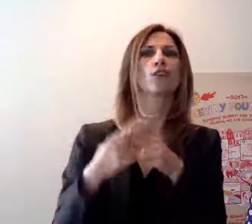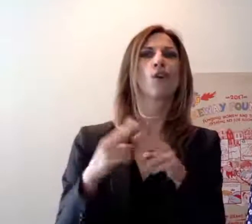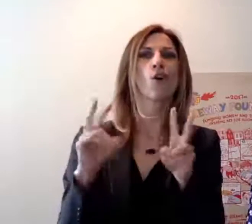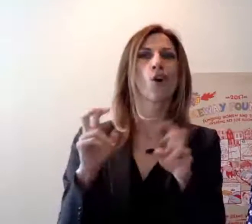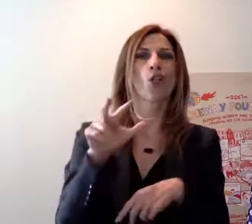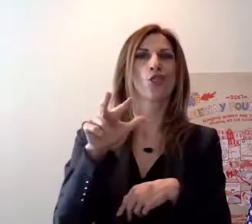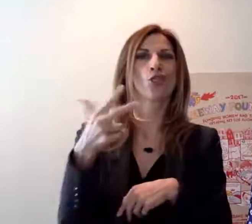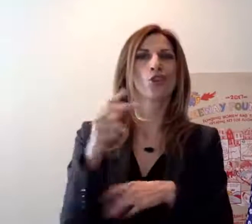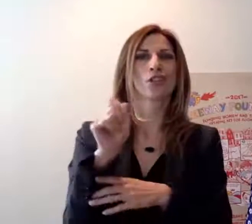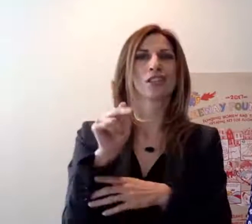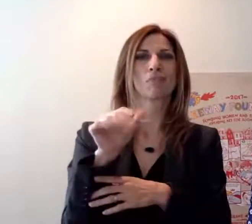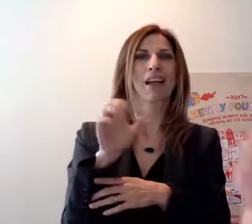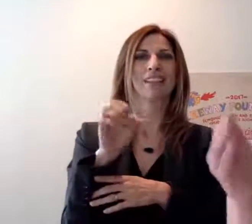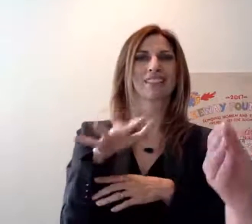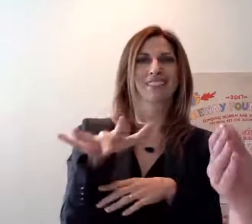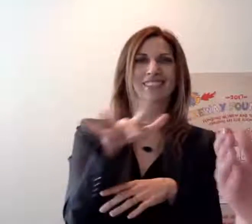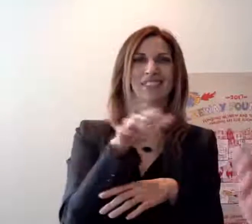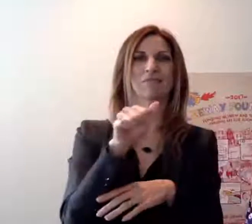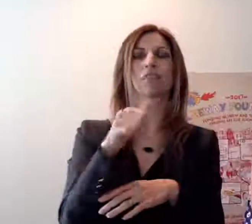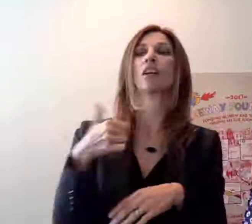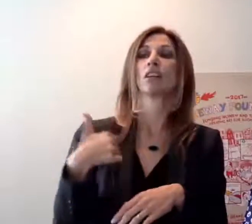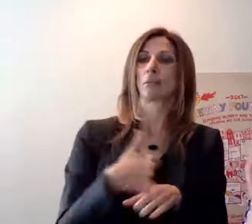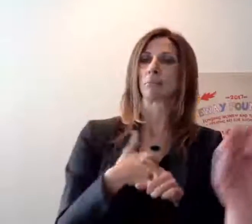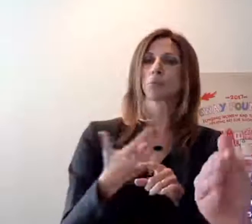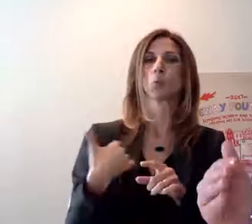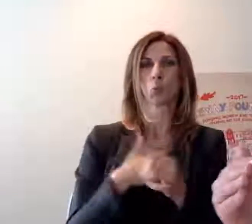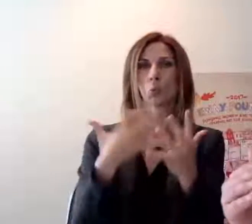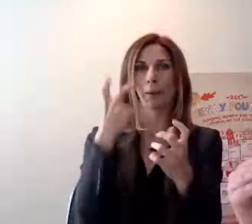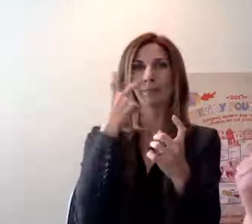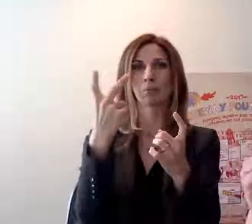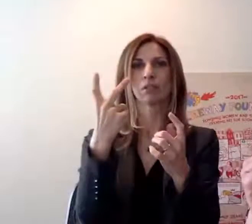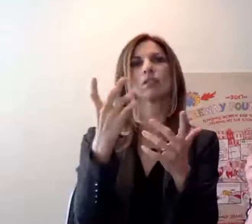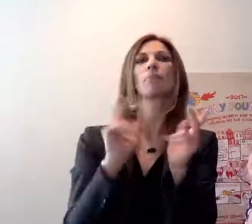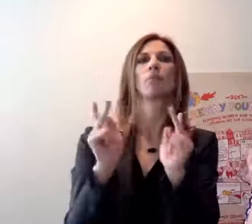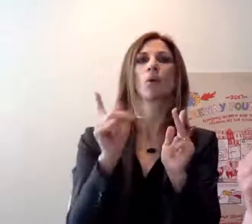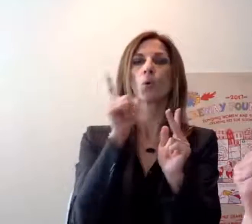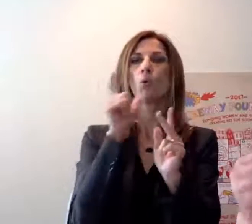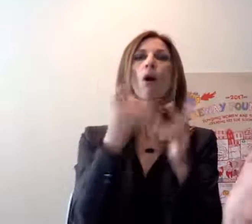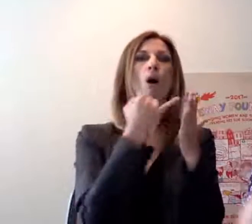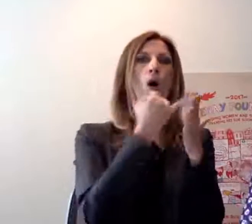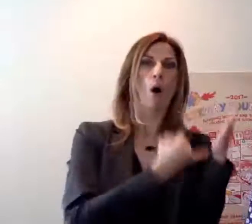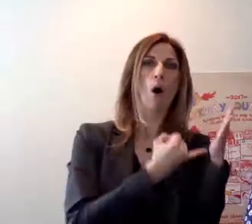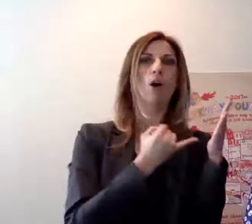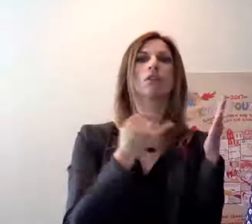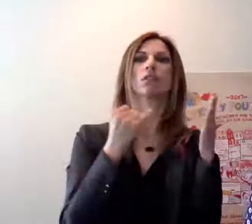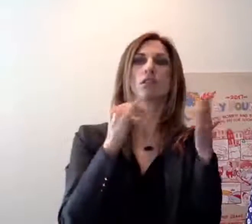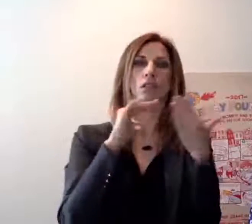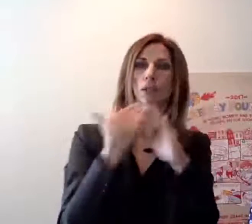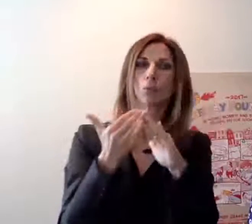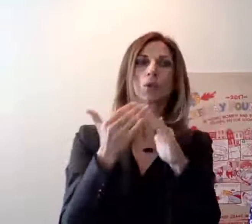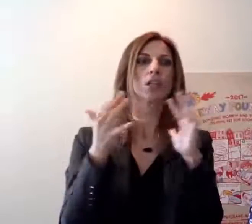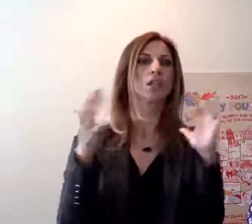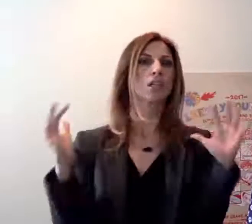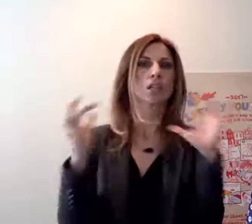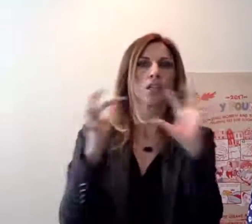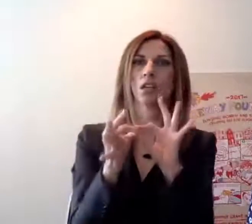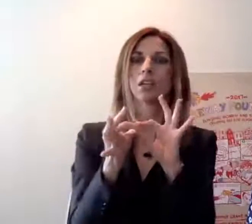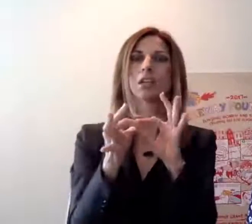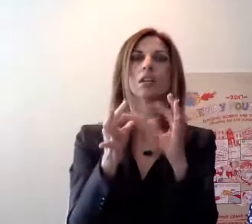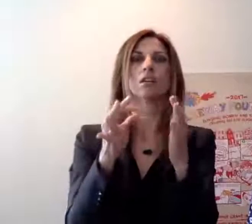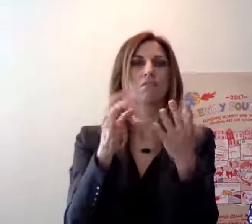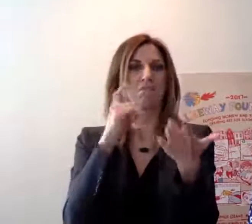third space, right? So we're looking at people that are bridging the art and sort of community organizing world and recognizing